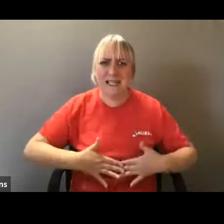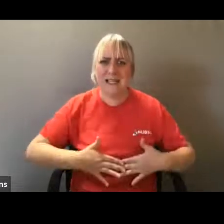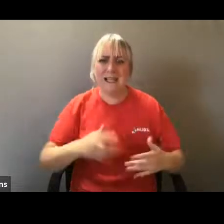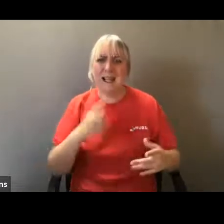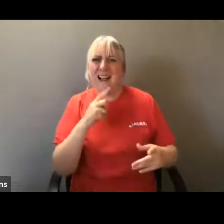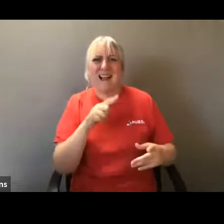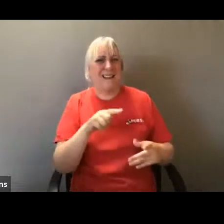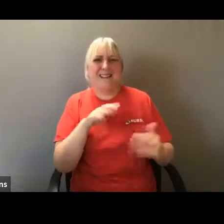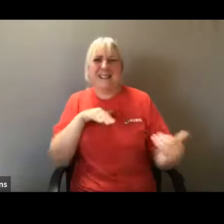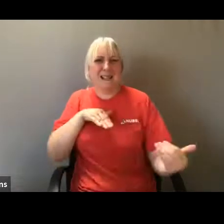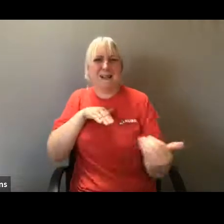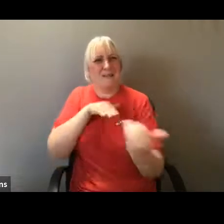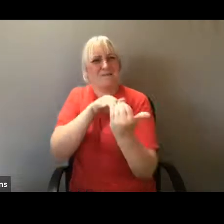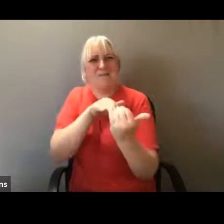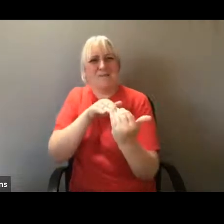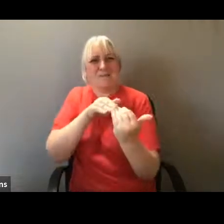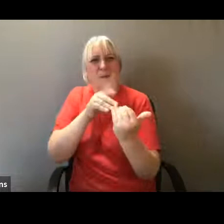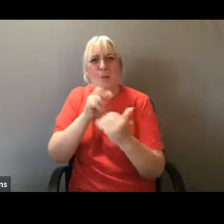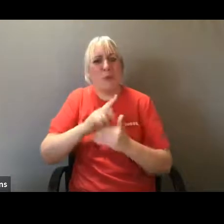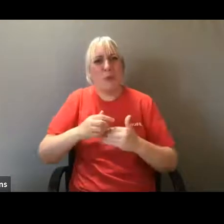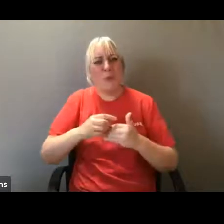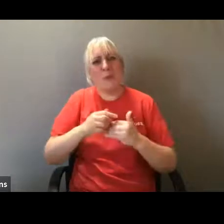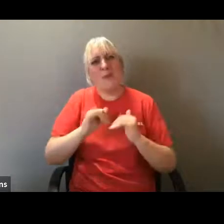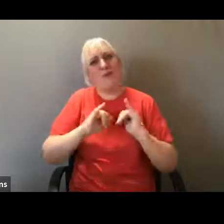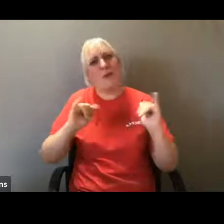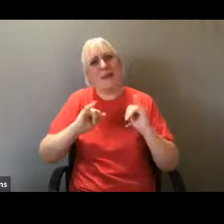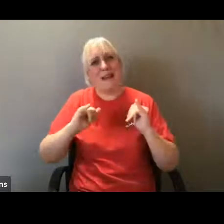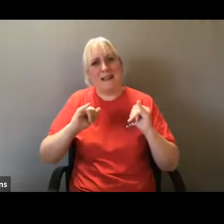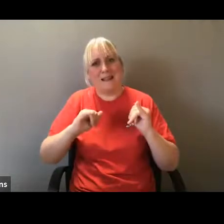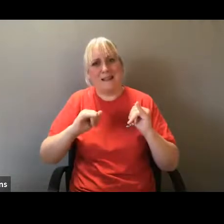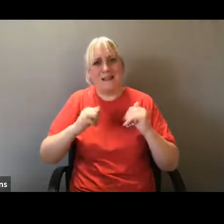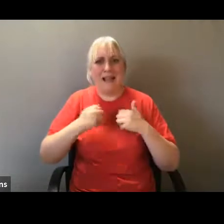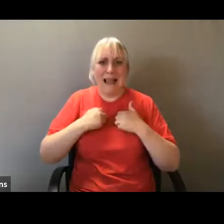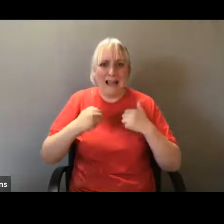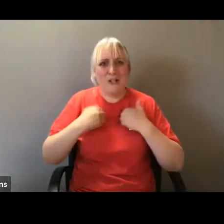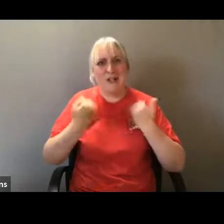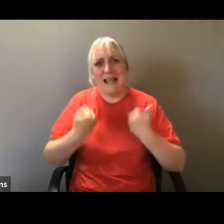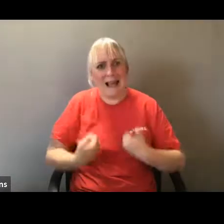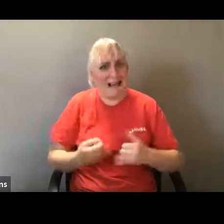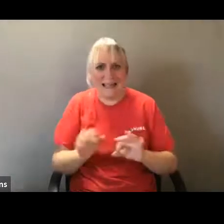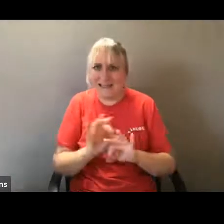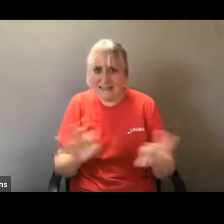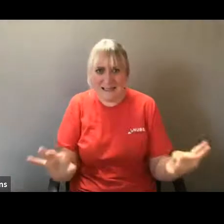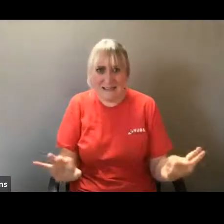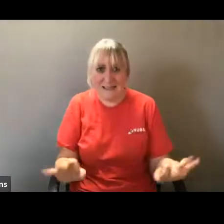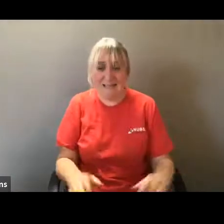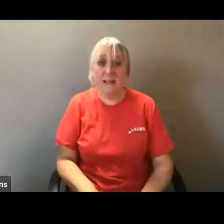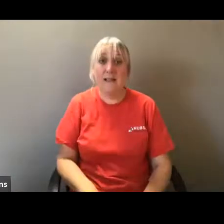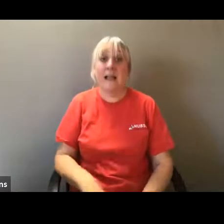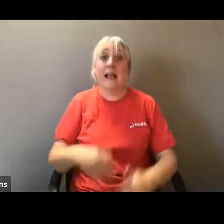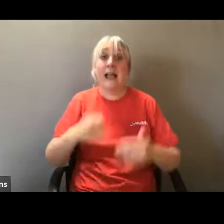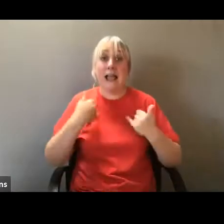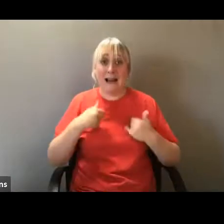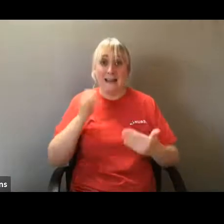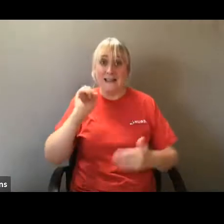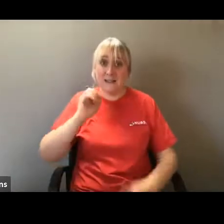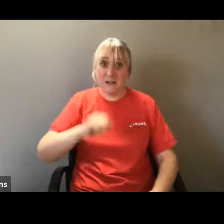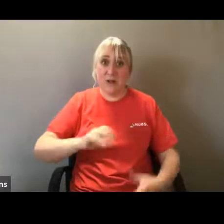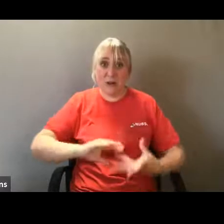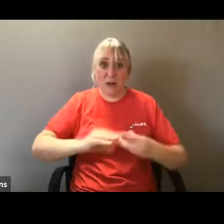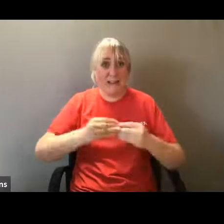illness, because of course what the movement means by this is not to deny that illness causes suffering and restriction,